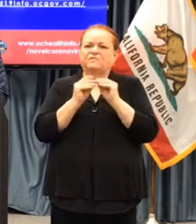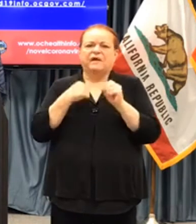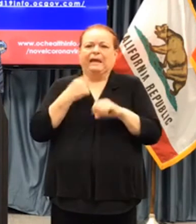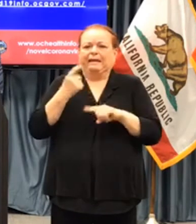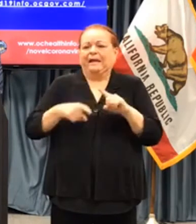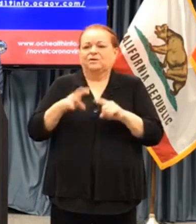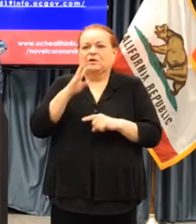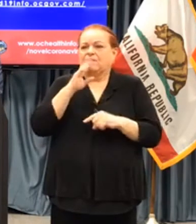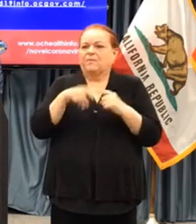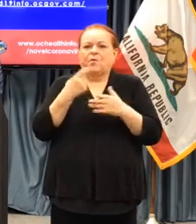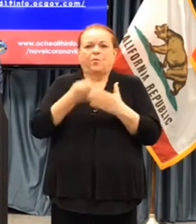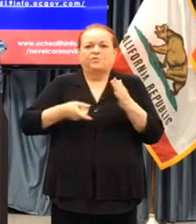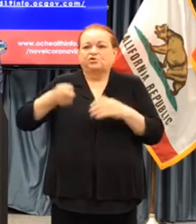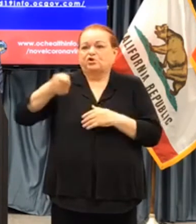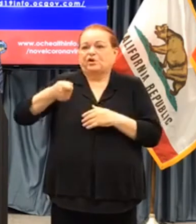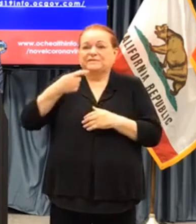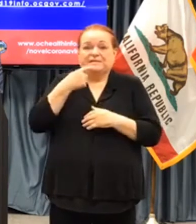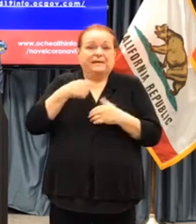today.